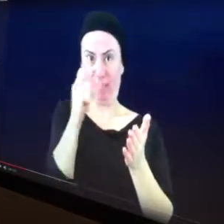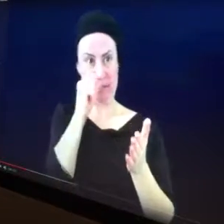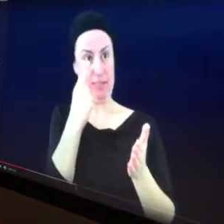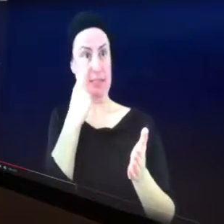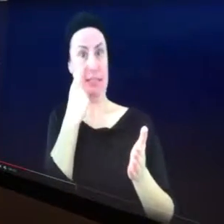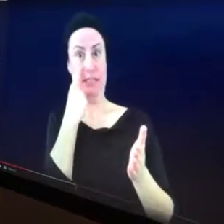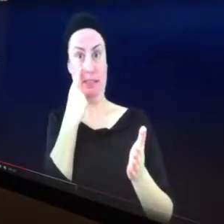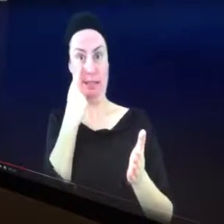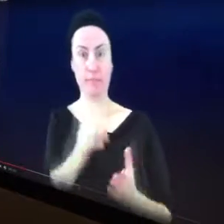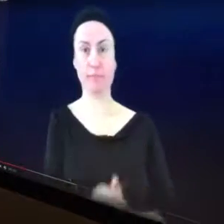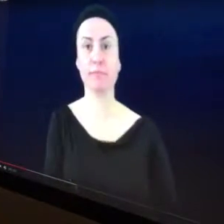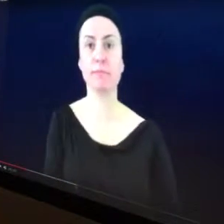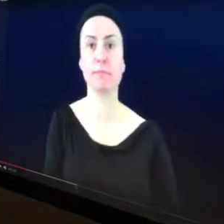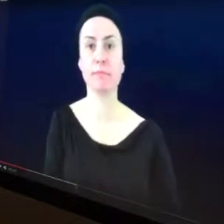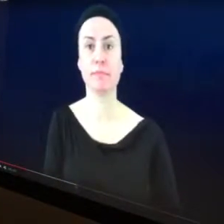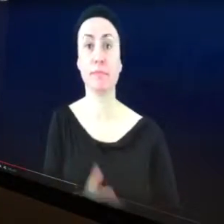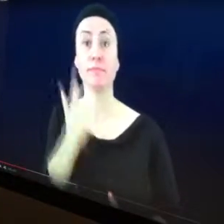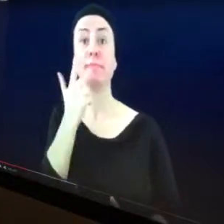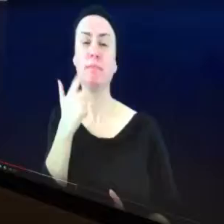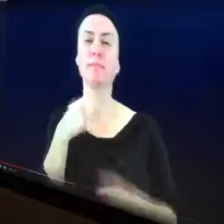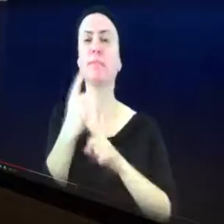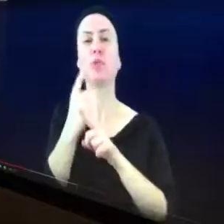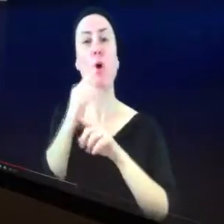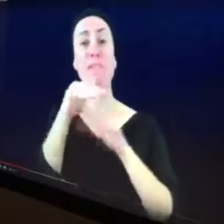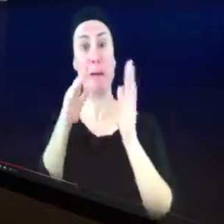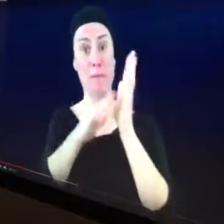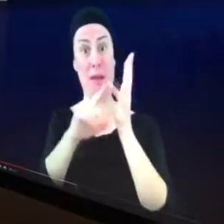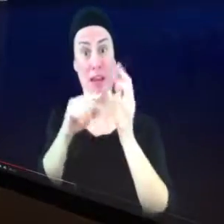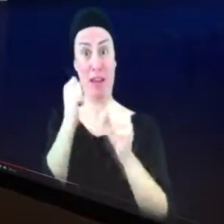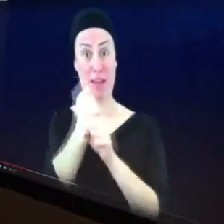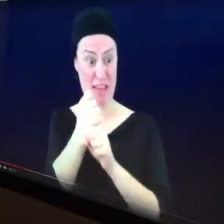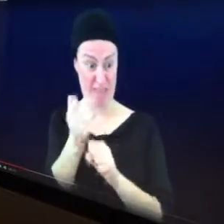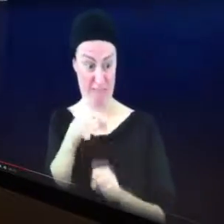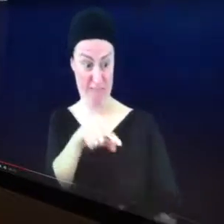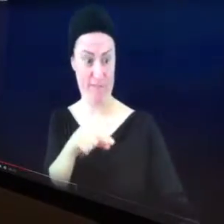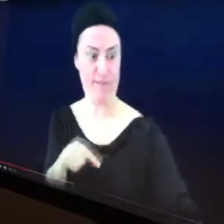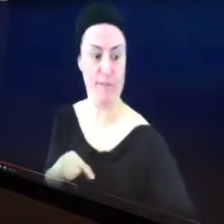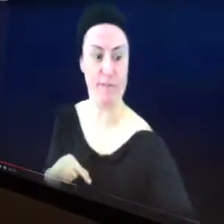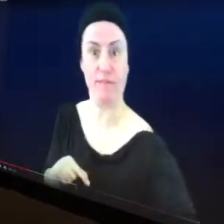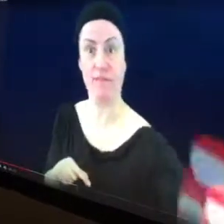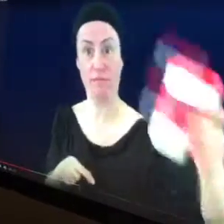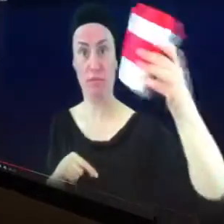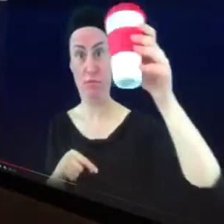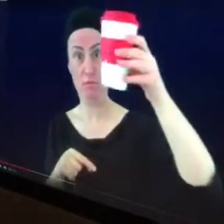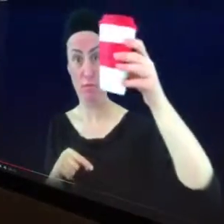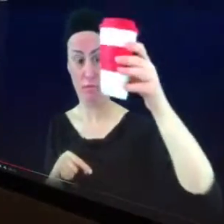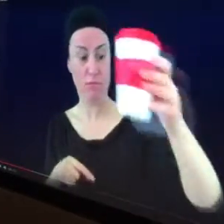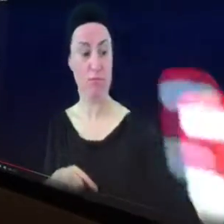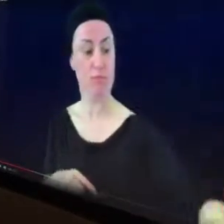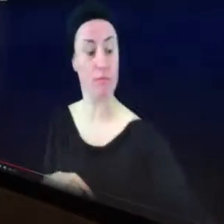object is present, it's able to be seen. Let's say, for example, I'm talking about this mug that I have here in front of